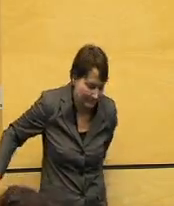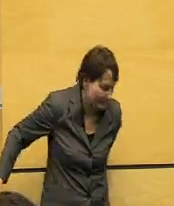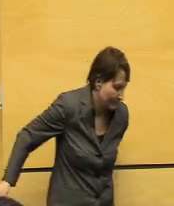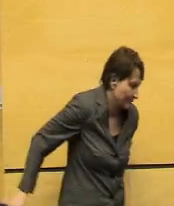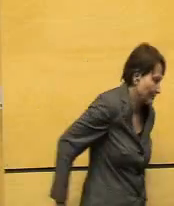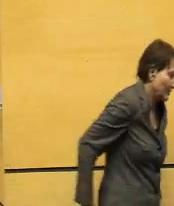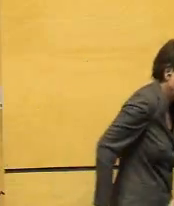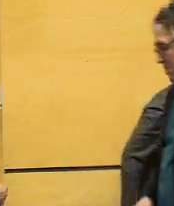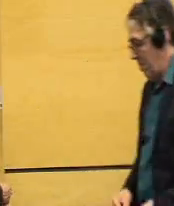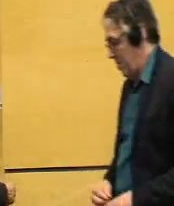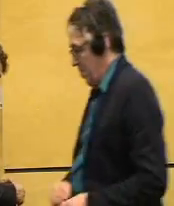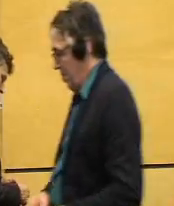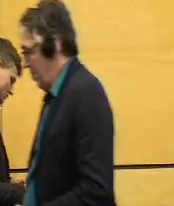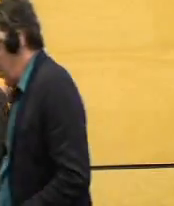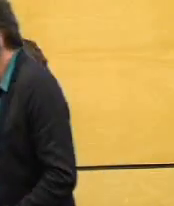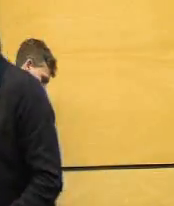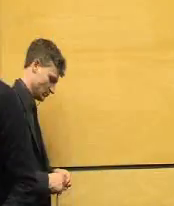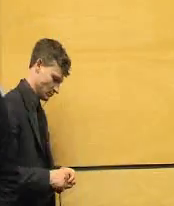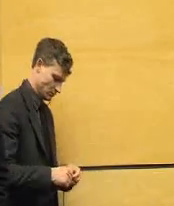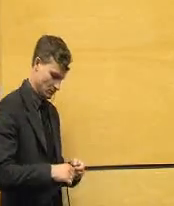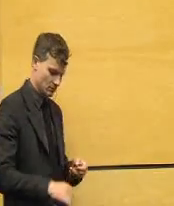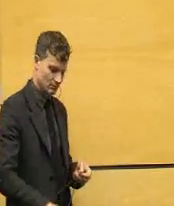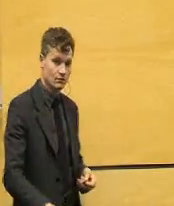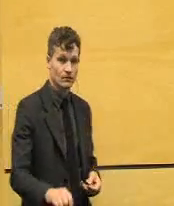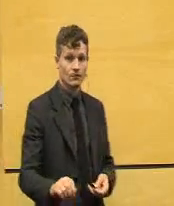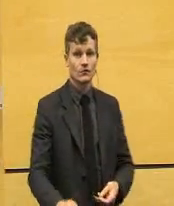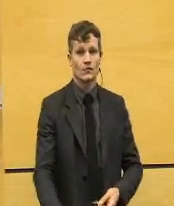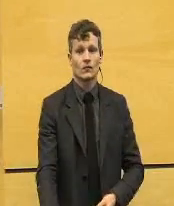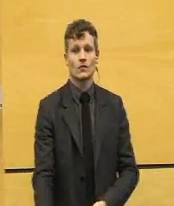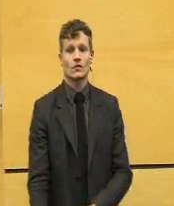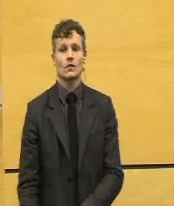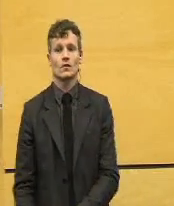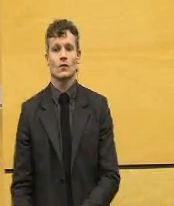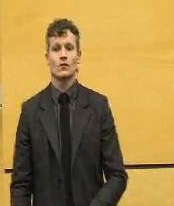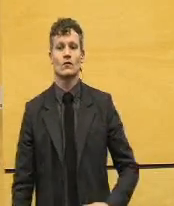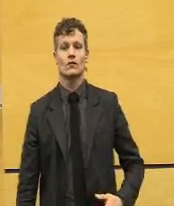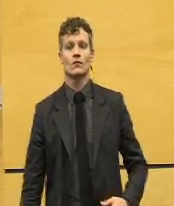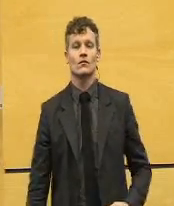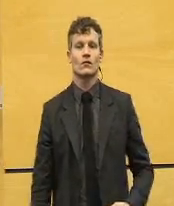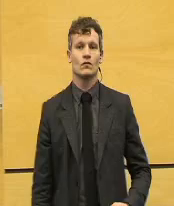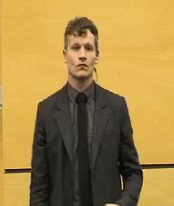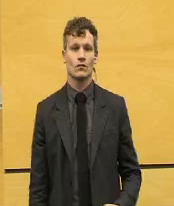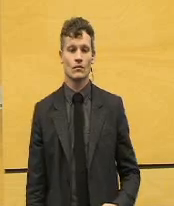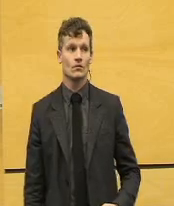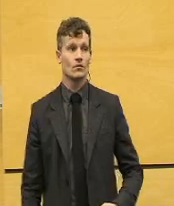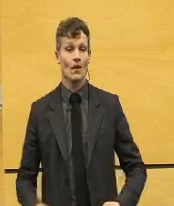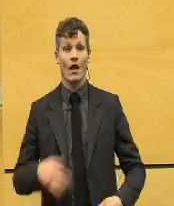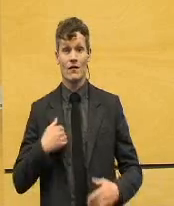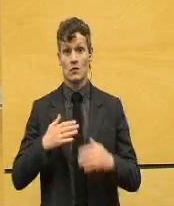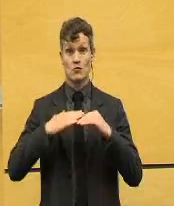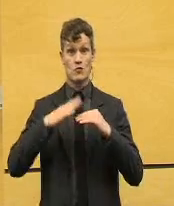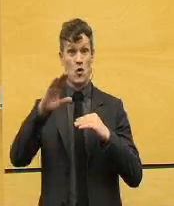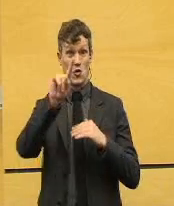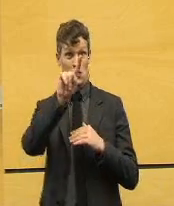well-prepared arrangement to the committee. But lastly, may I